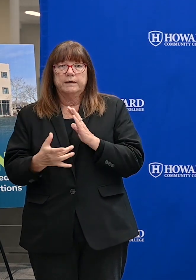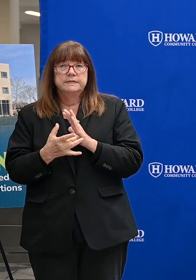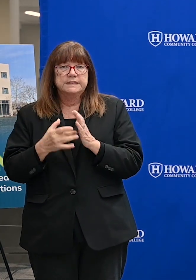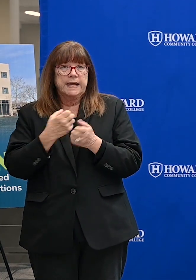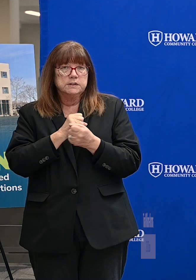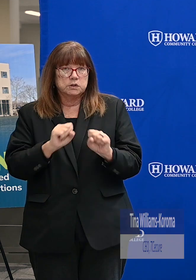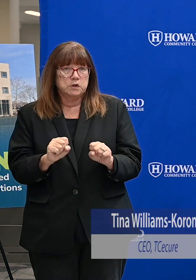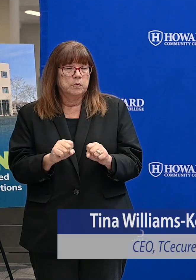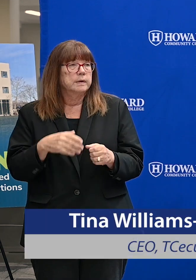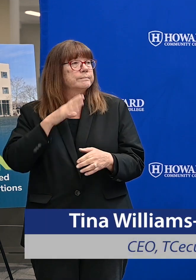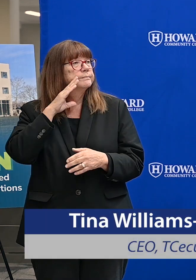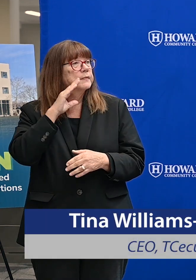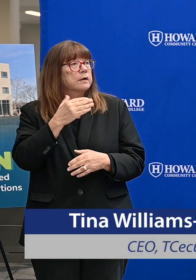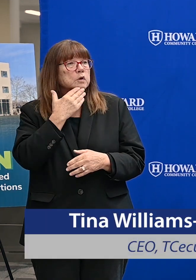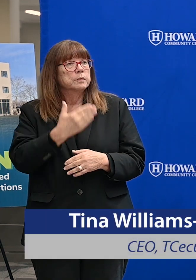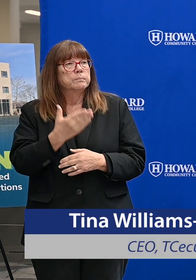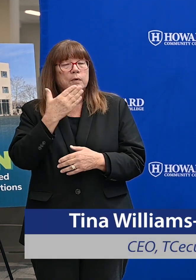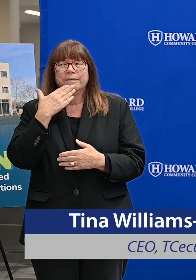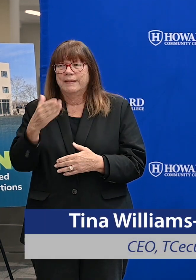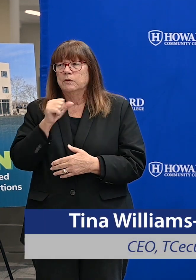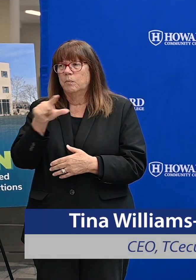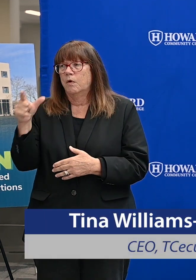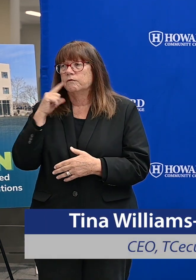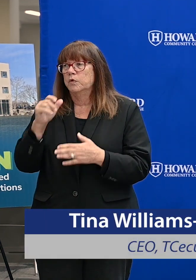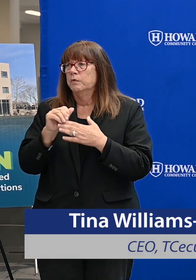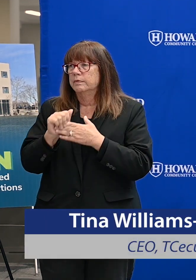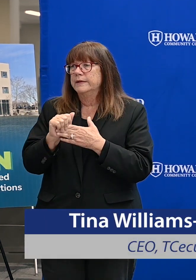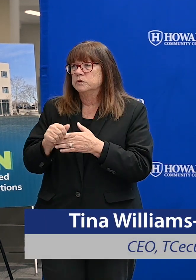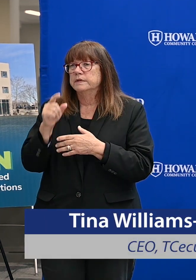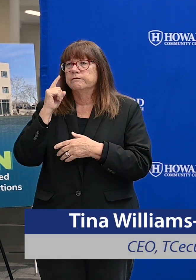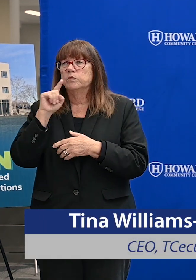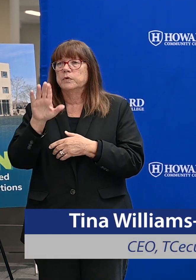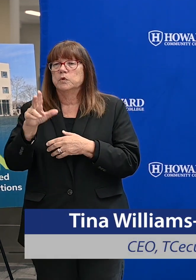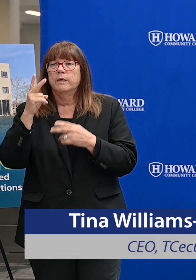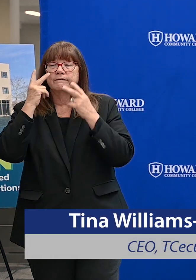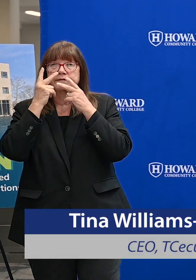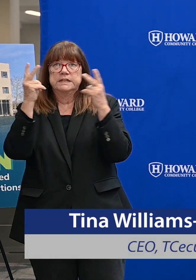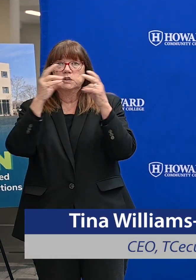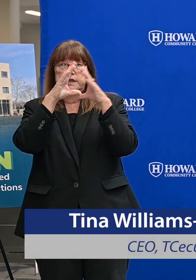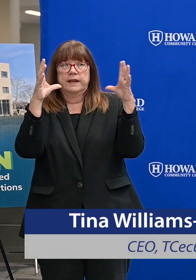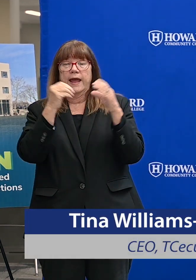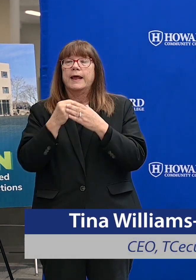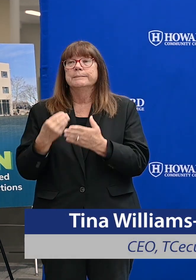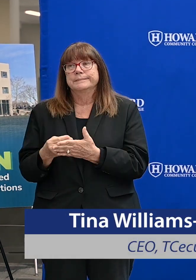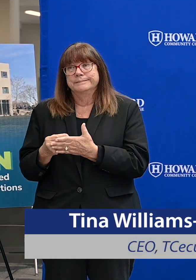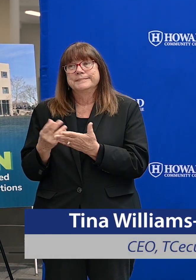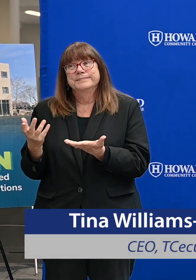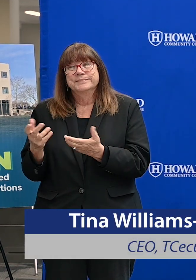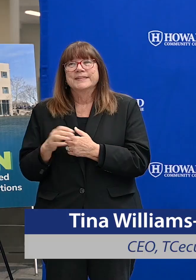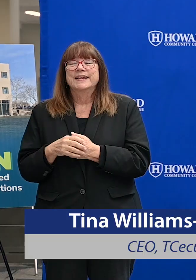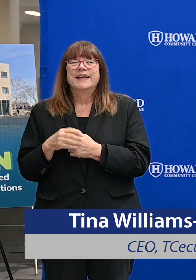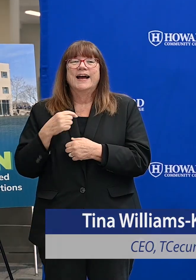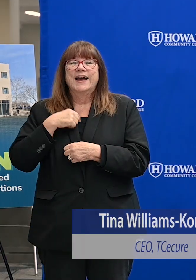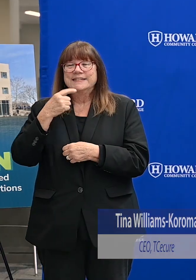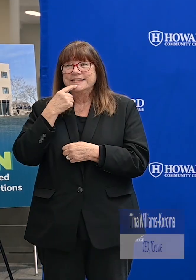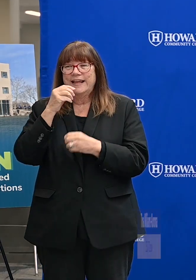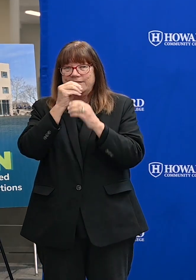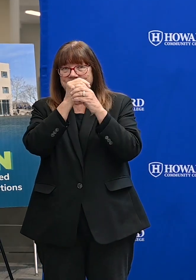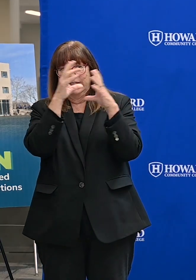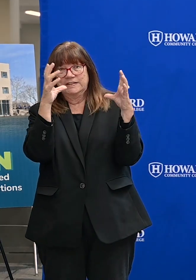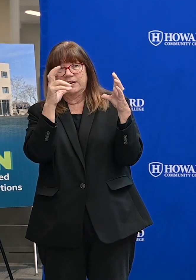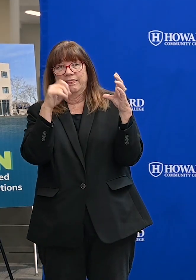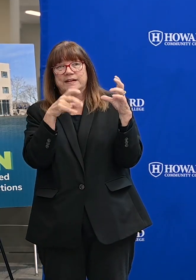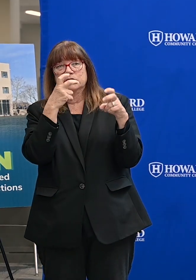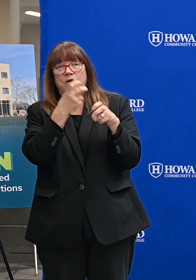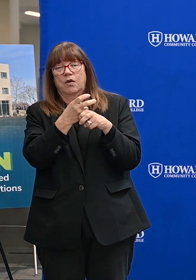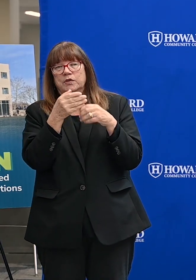Hi, good morning, and thank you all so much for your leadership and for your vision and funds. I always say that vision is hard to